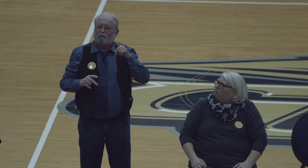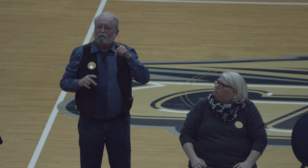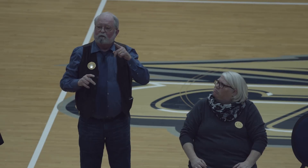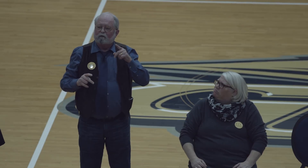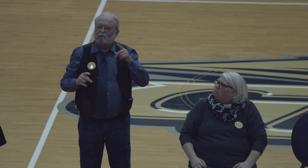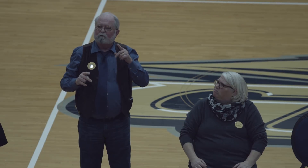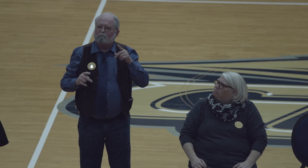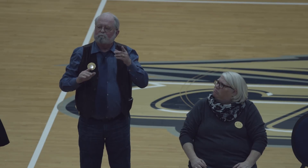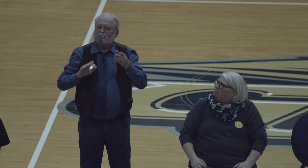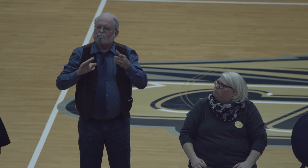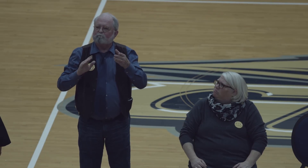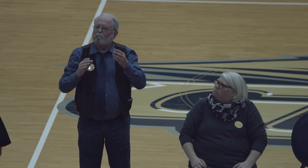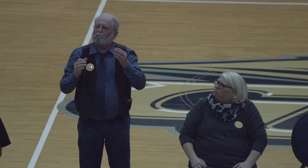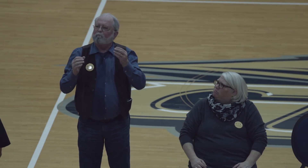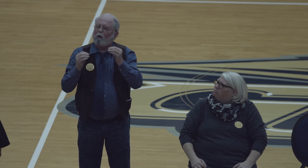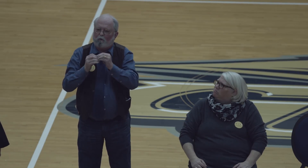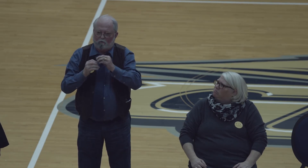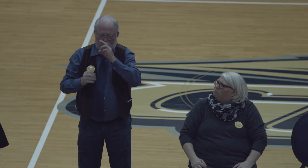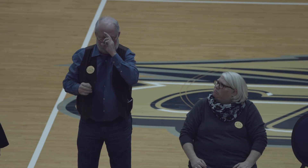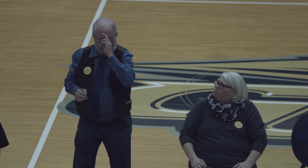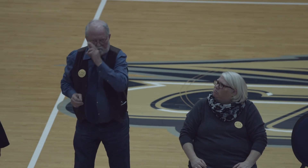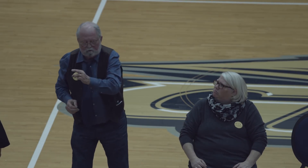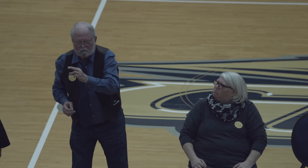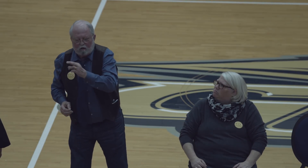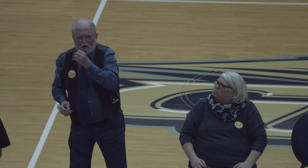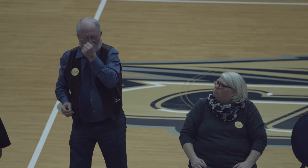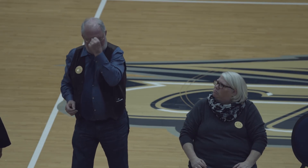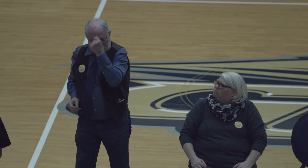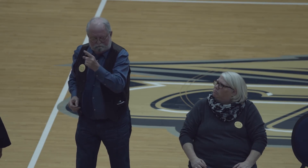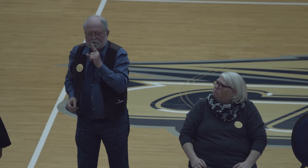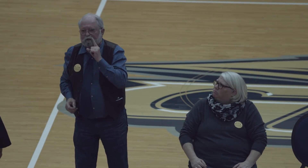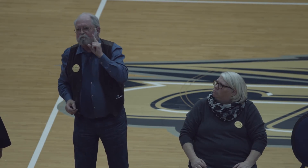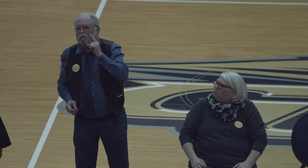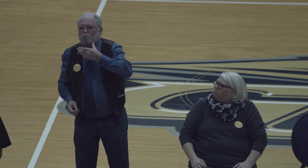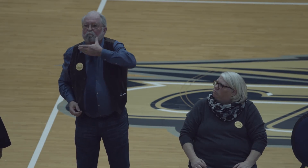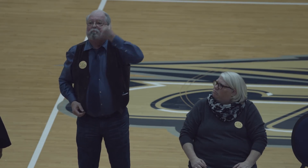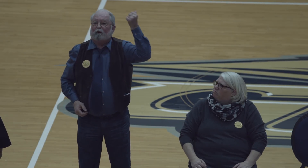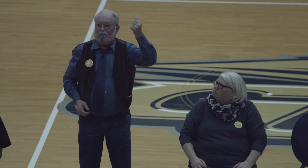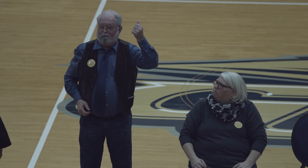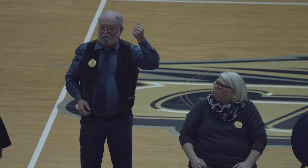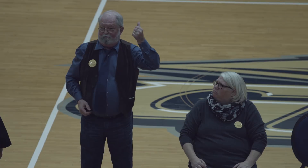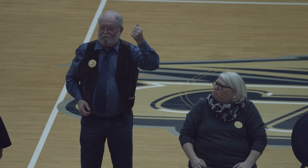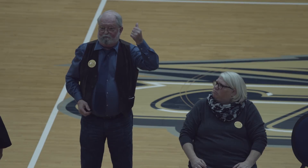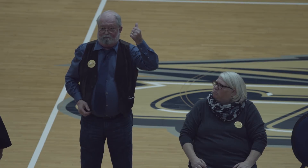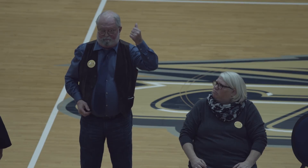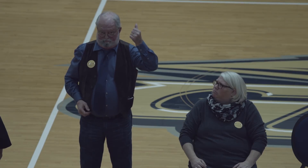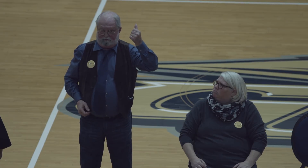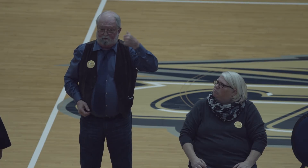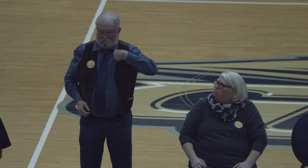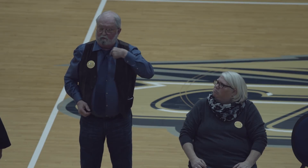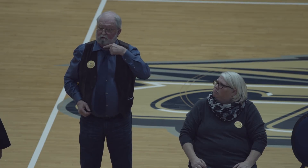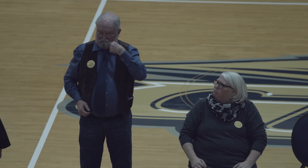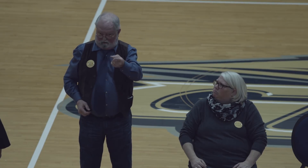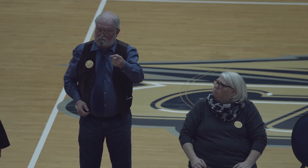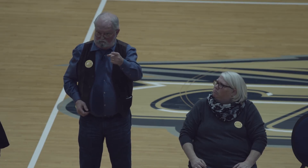Most importantly, after the movement, we got more respect and understanding from our